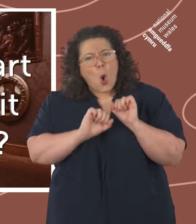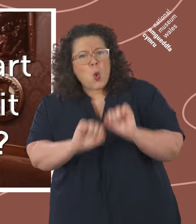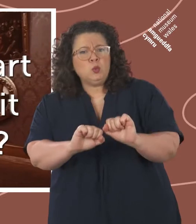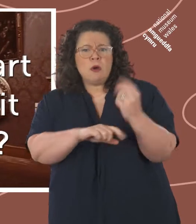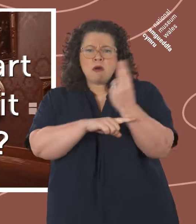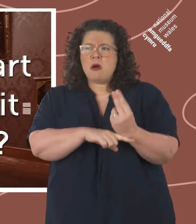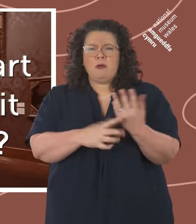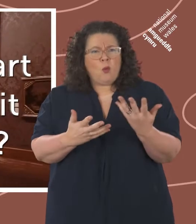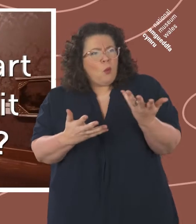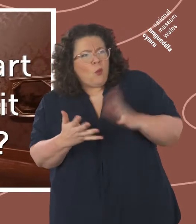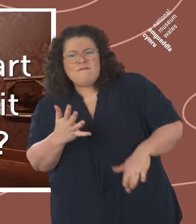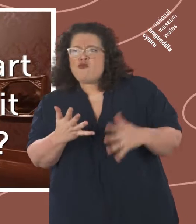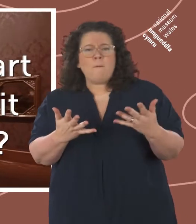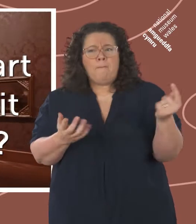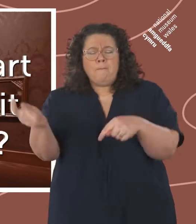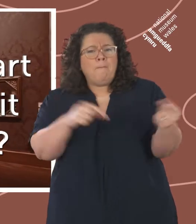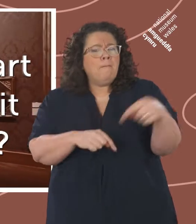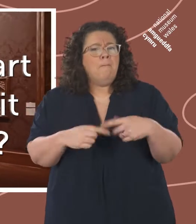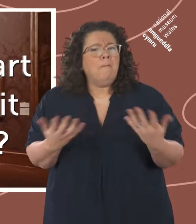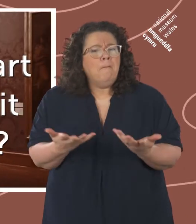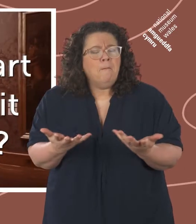Who owns the art and where did it all come from?